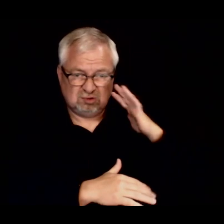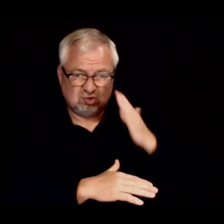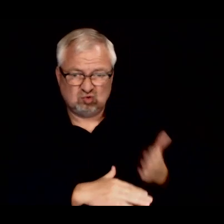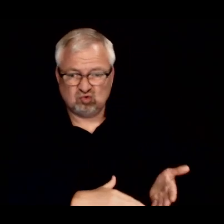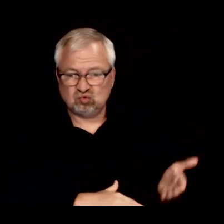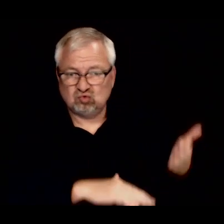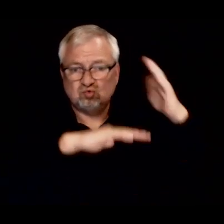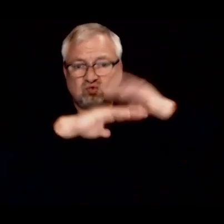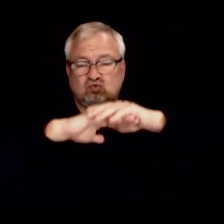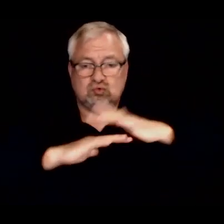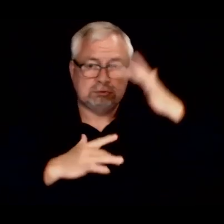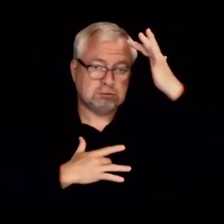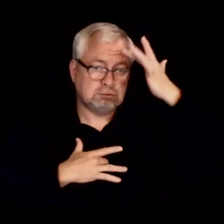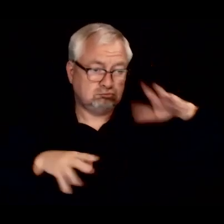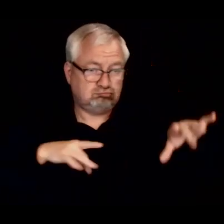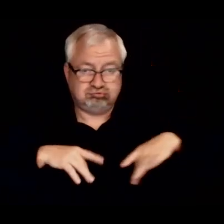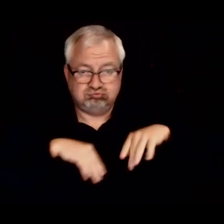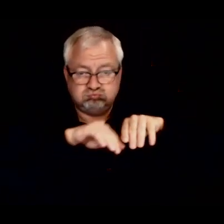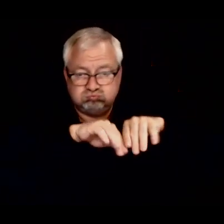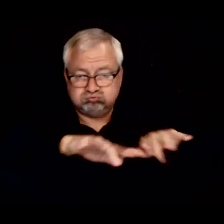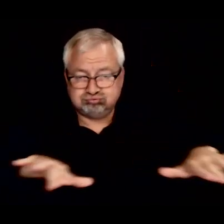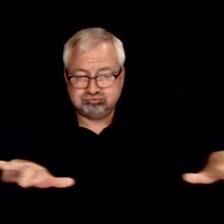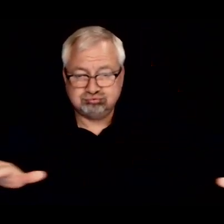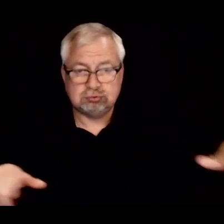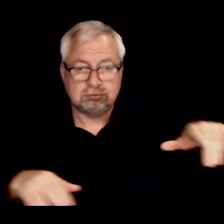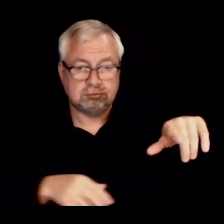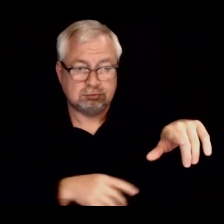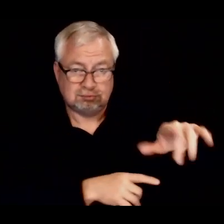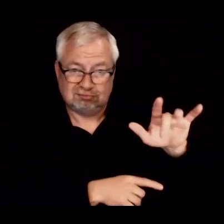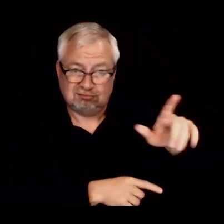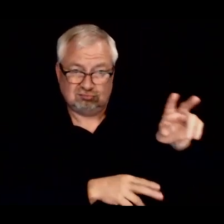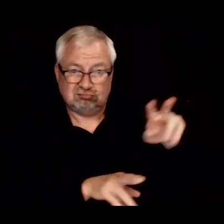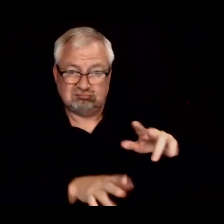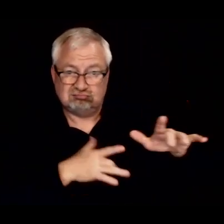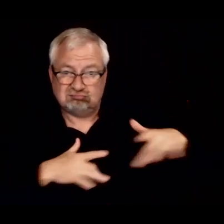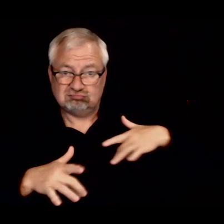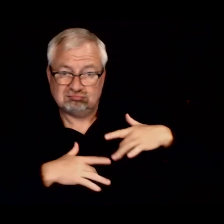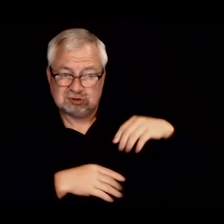COVID cases? Is that raising concerns as you come into these next few days?